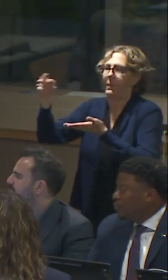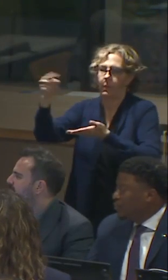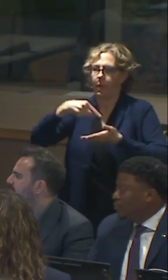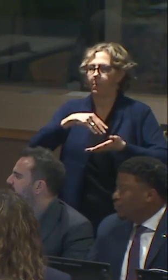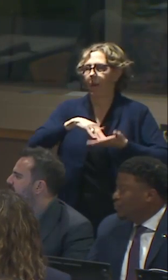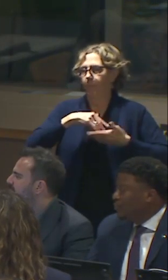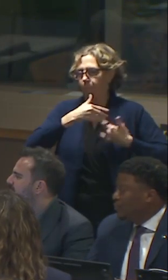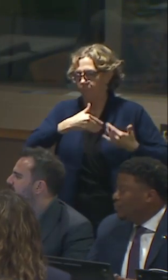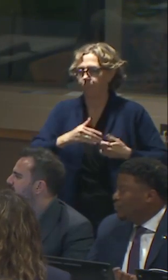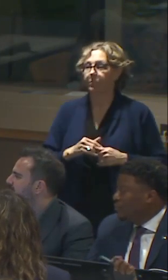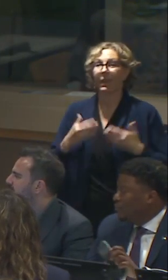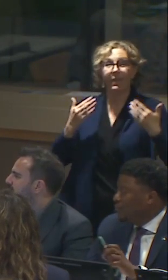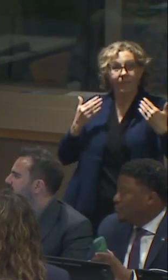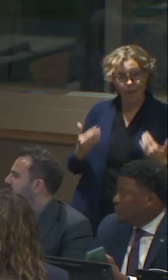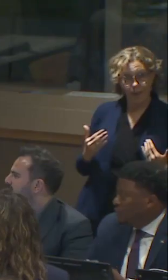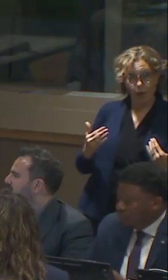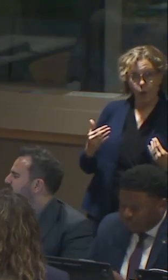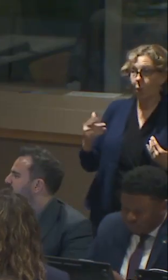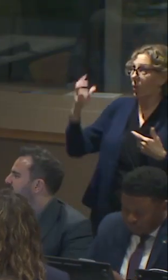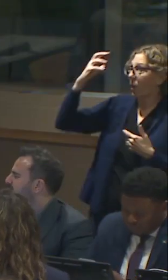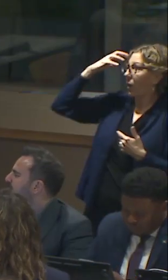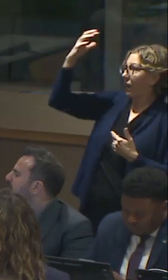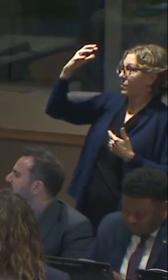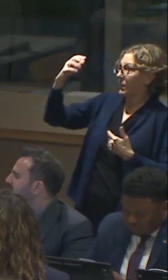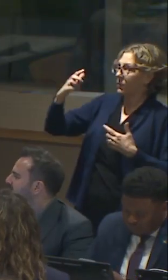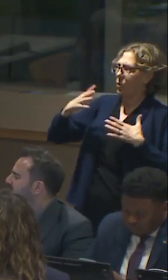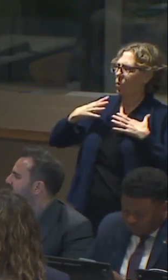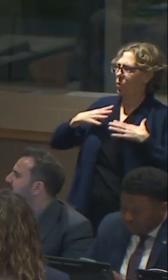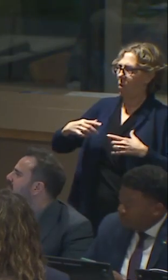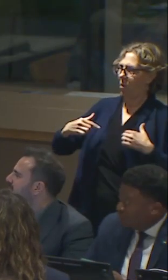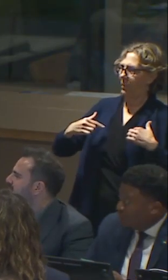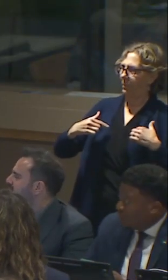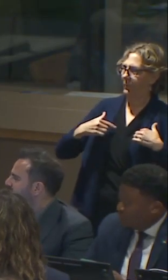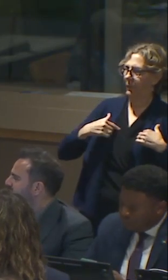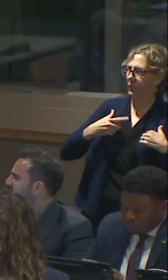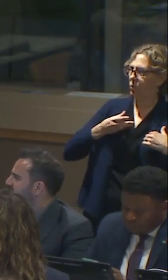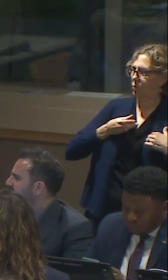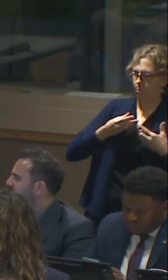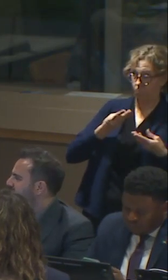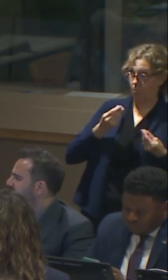now the government is asking me for $15,000 back because they don't know how to count.